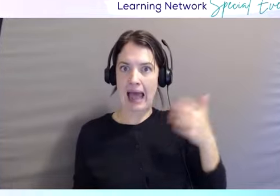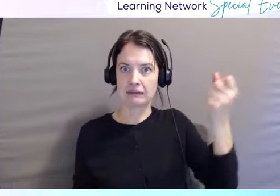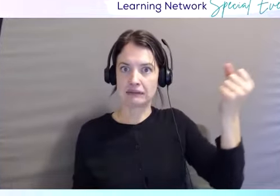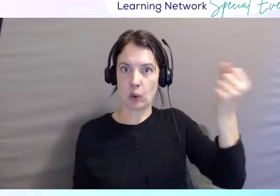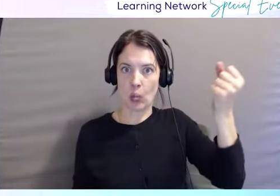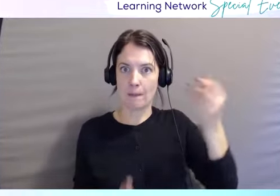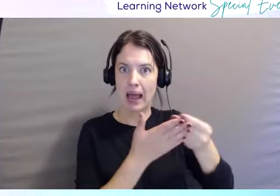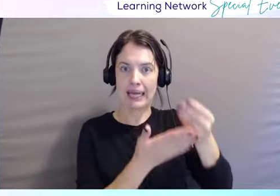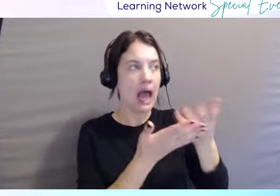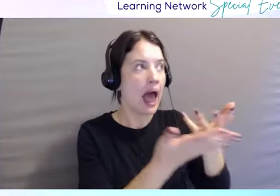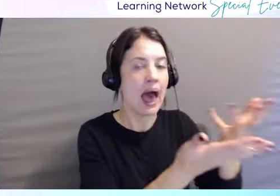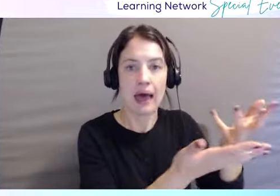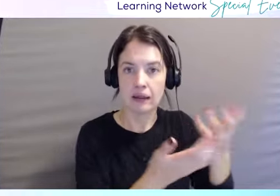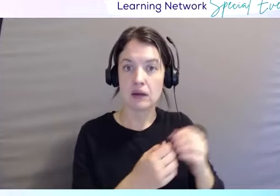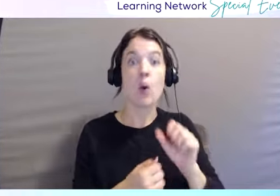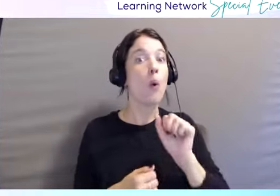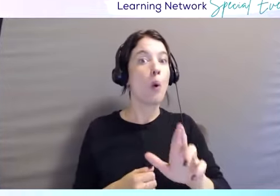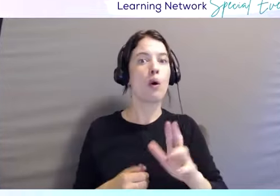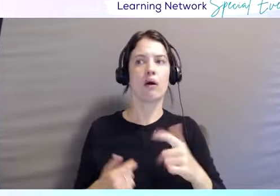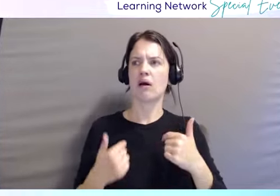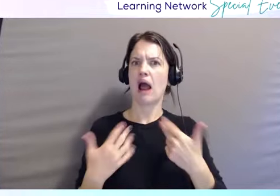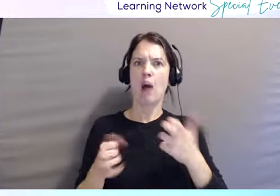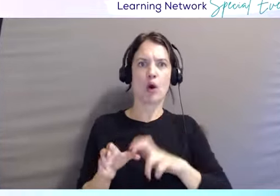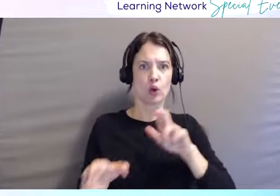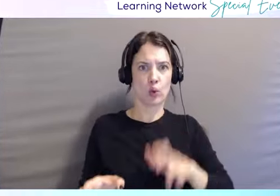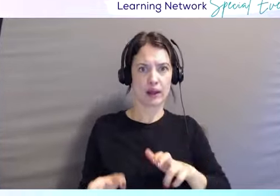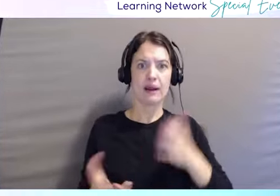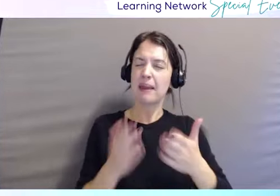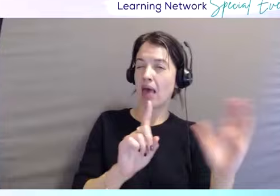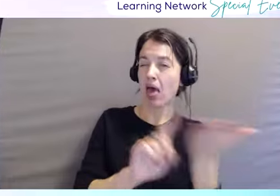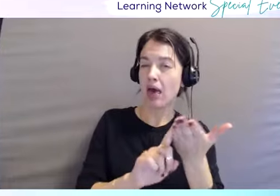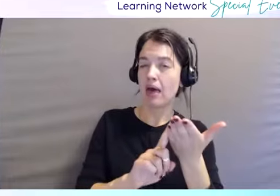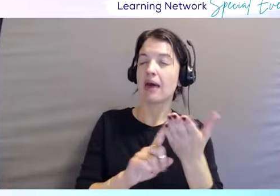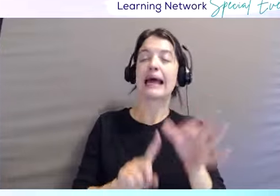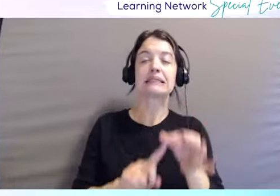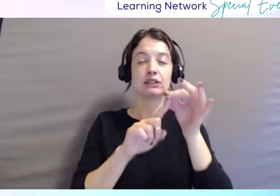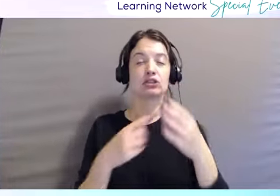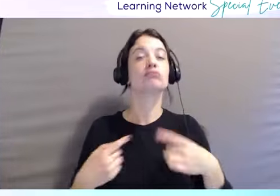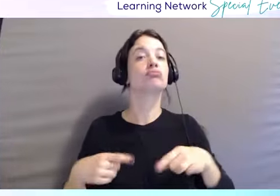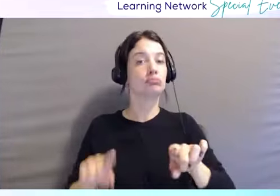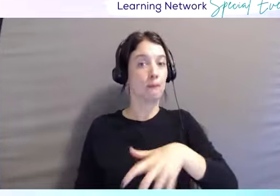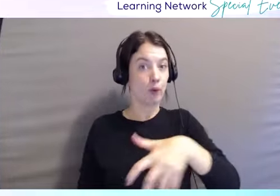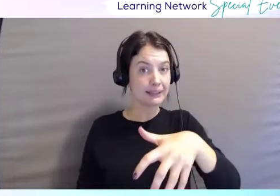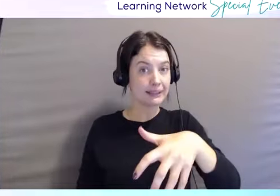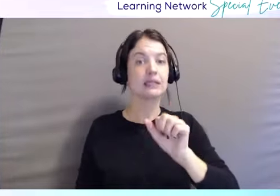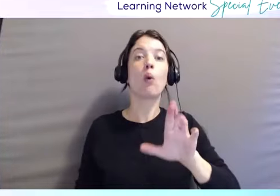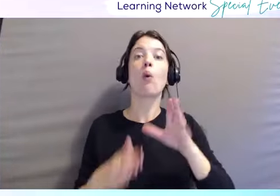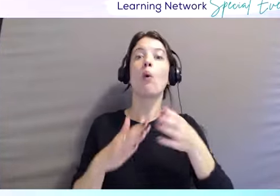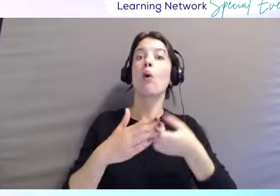be coerced, especially during pregnancy and postpartum. Or women can be forced to engage in sex work